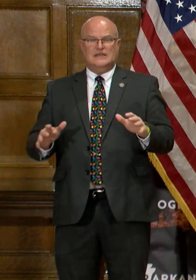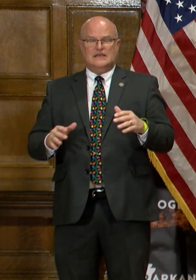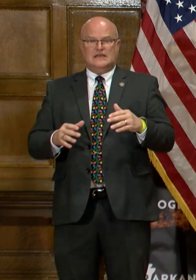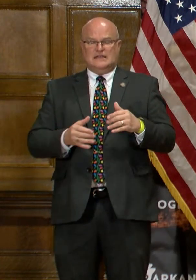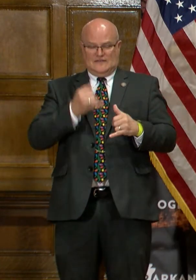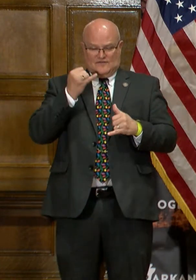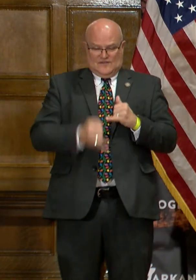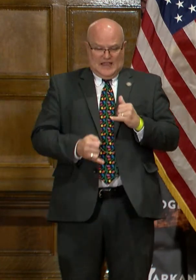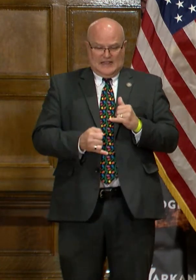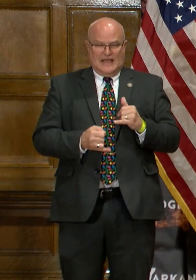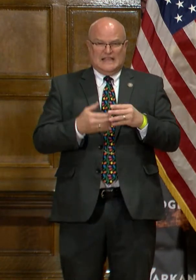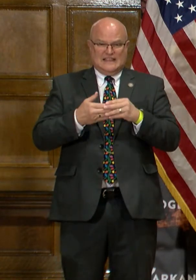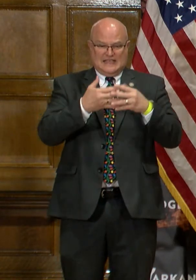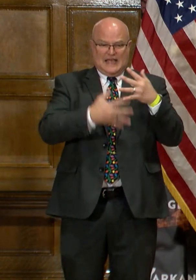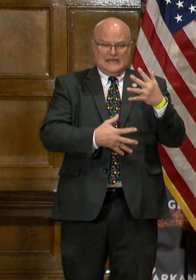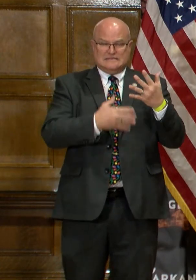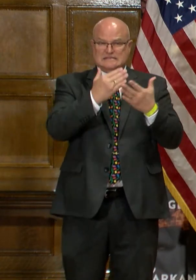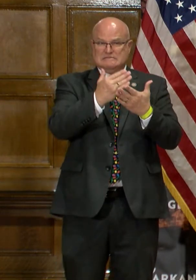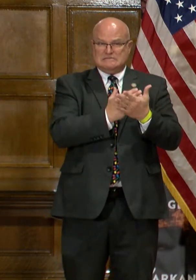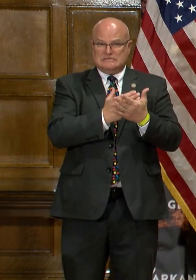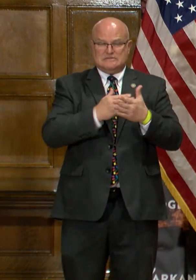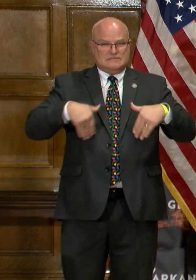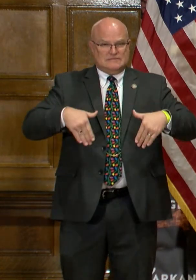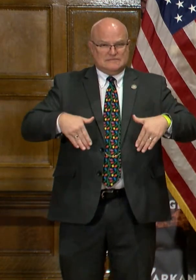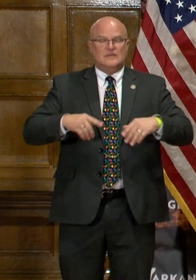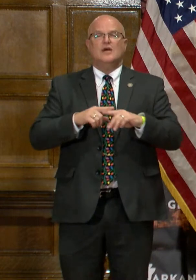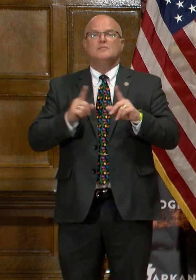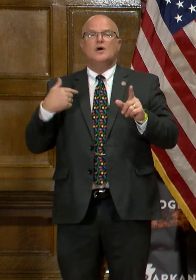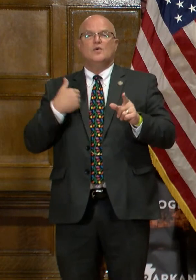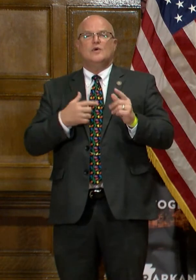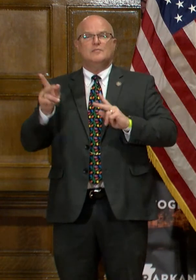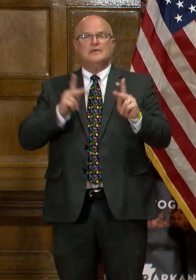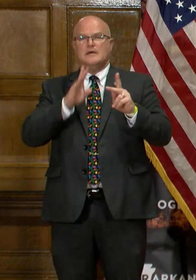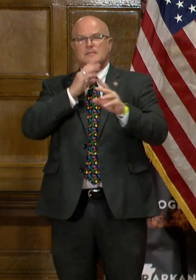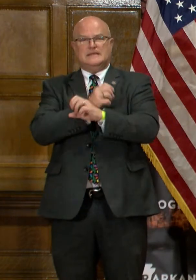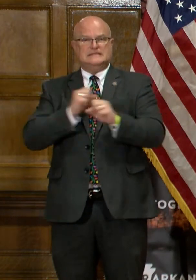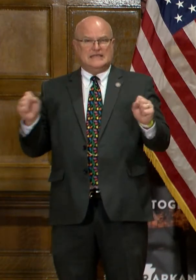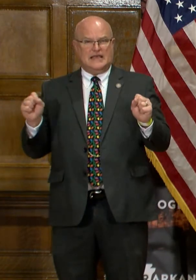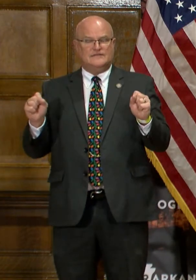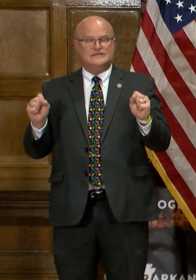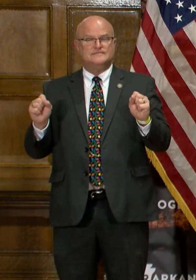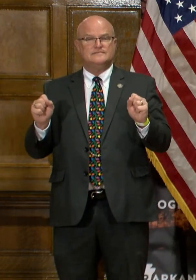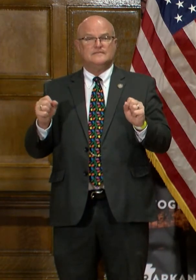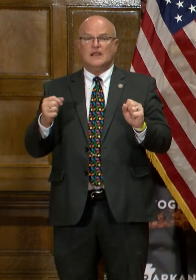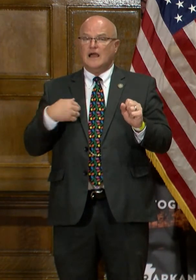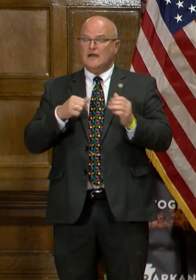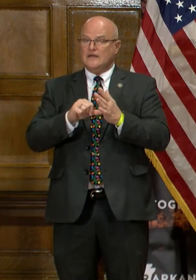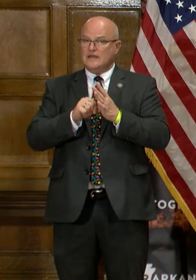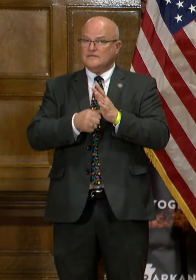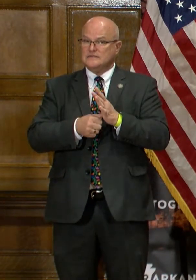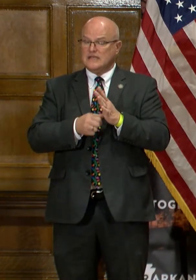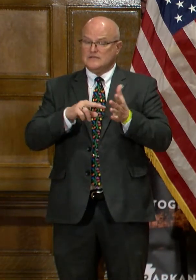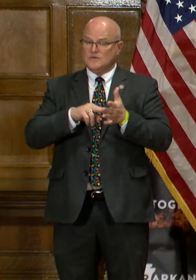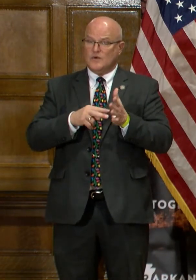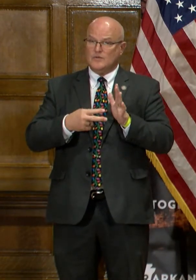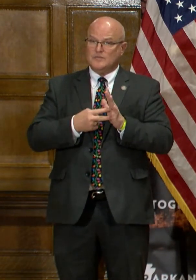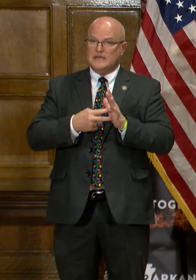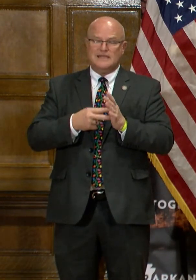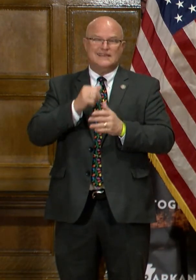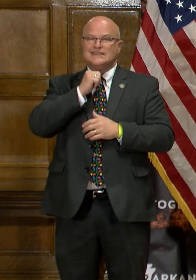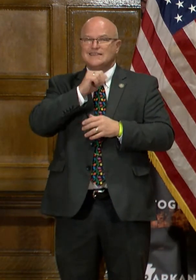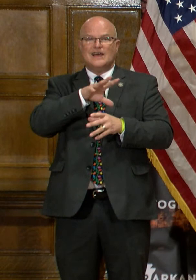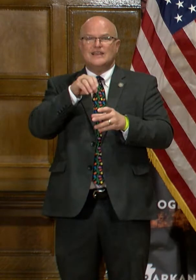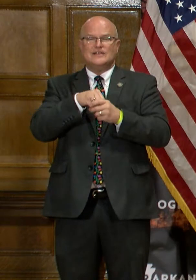guidance yet, but we want everybody to take the necessary precautions. I would emphasize that what we're talking about does